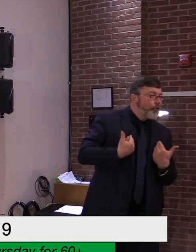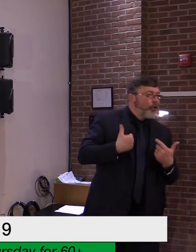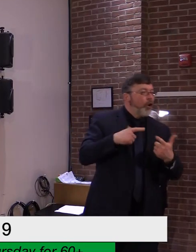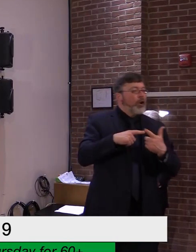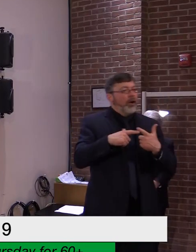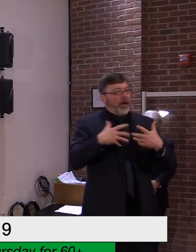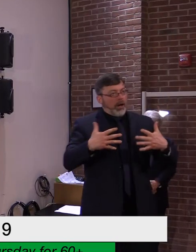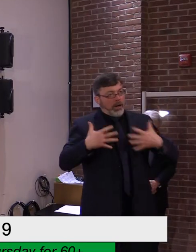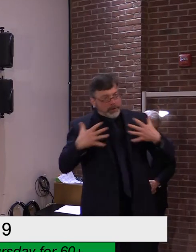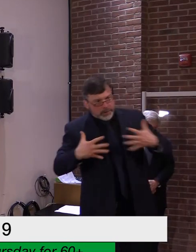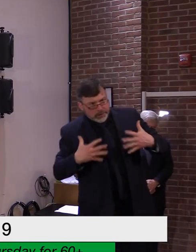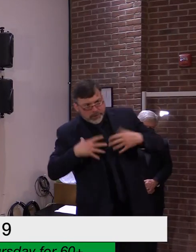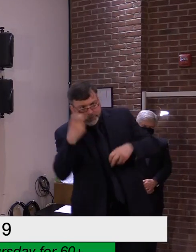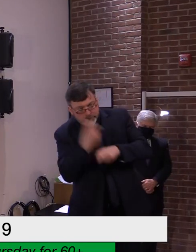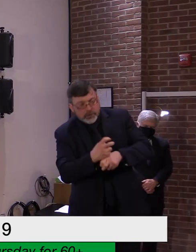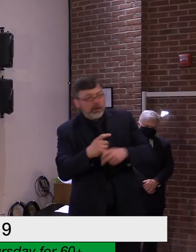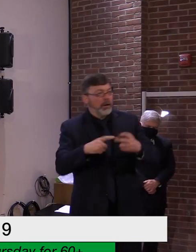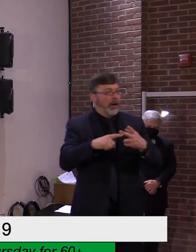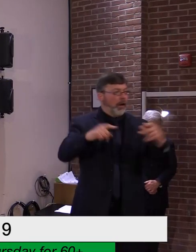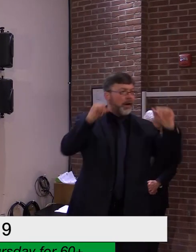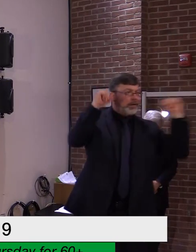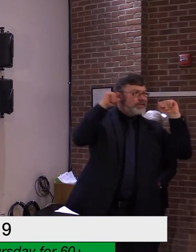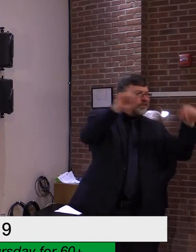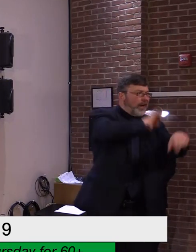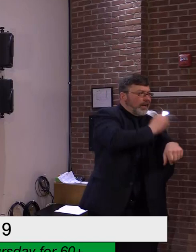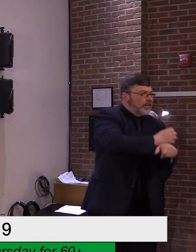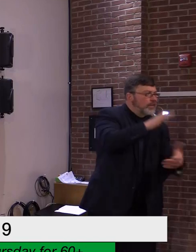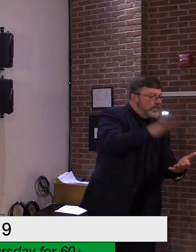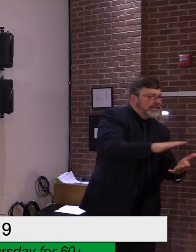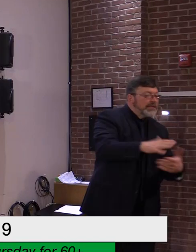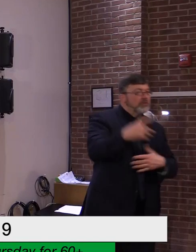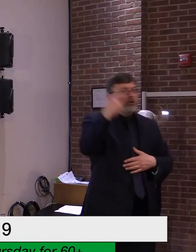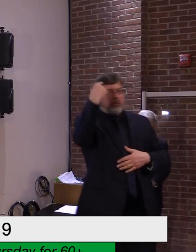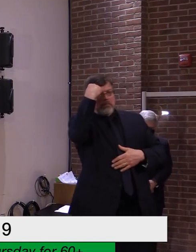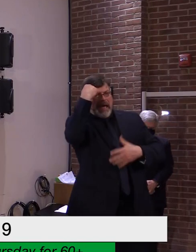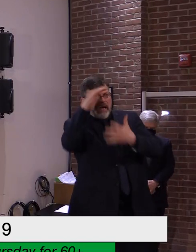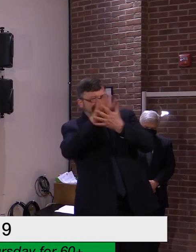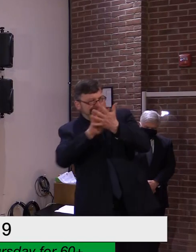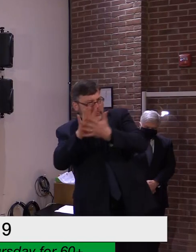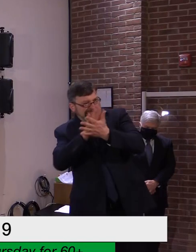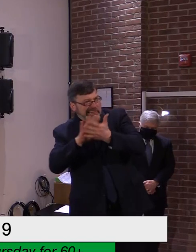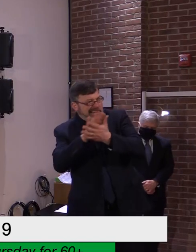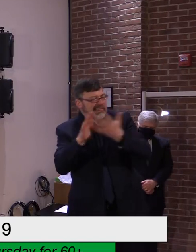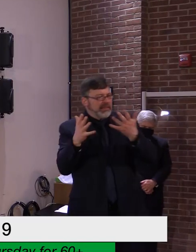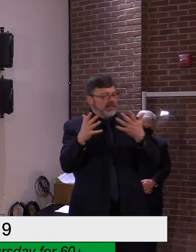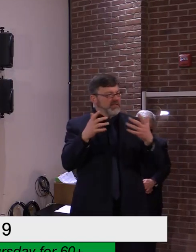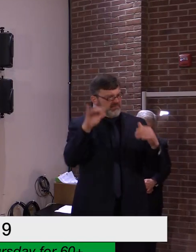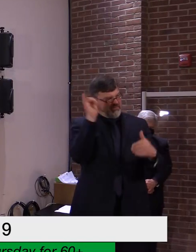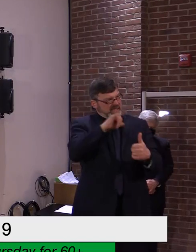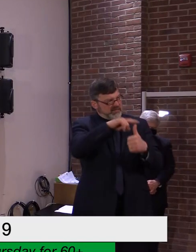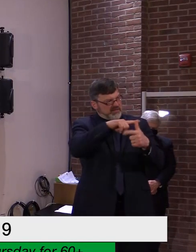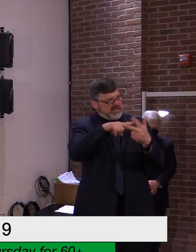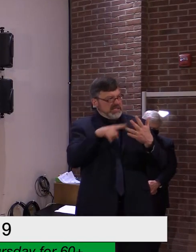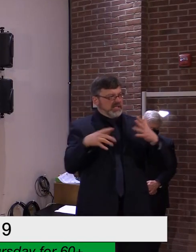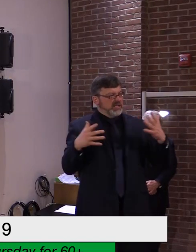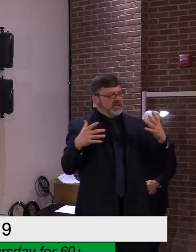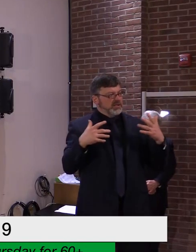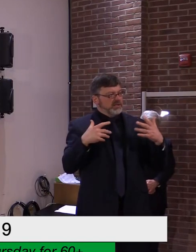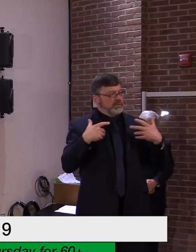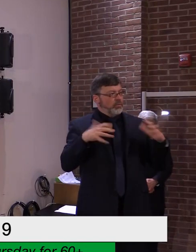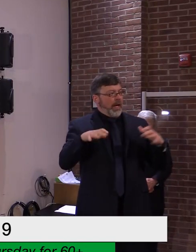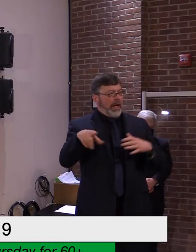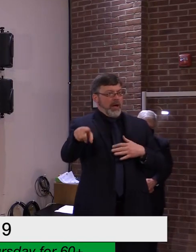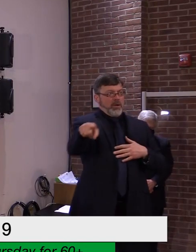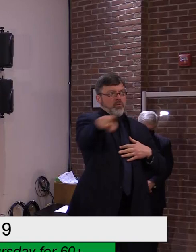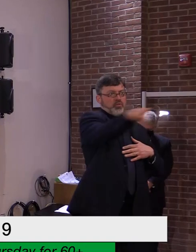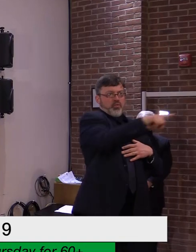brain fog or memory loss. I don't want anyone to risk developing this, to have your lives hindered